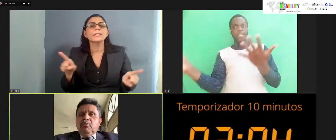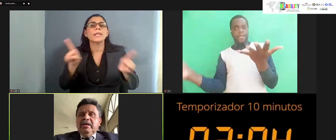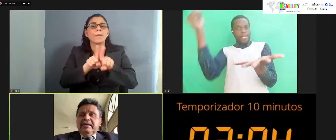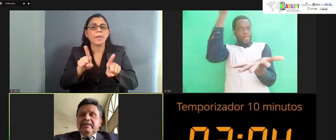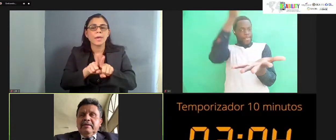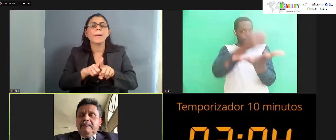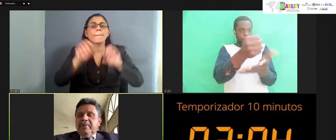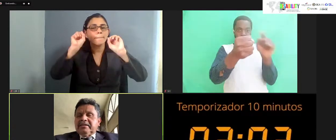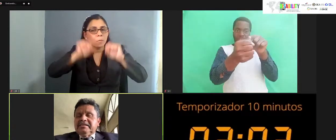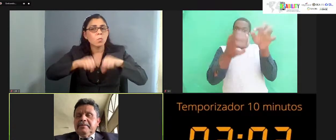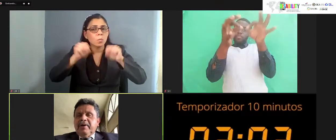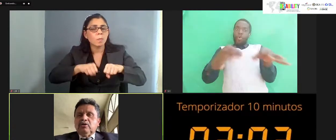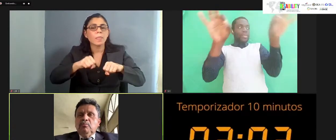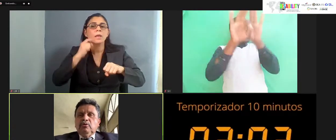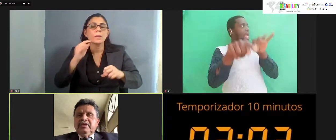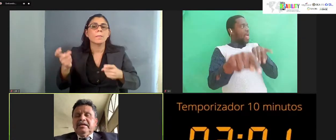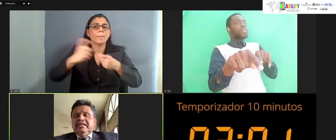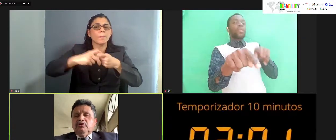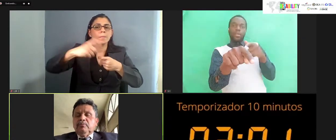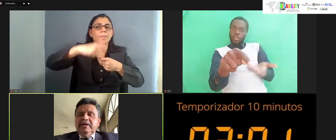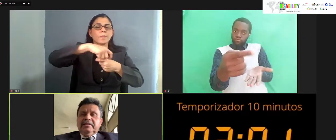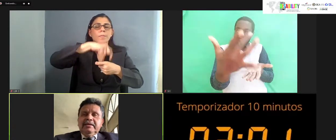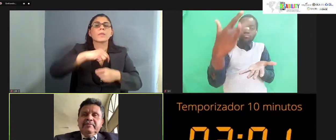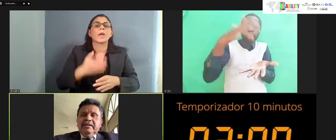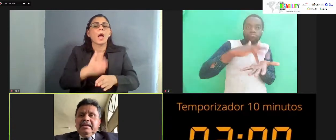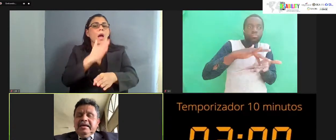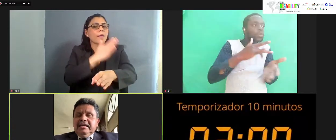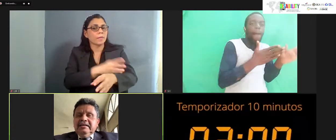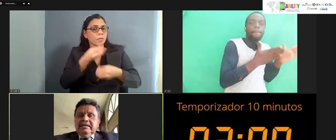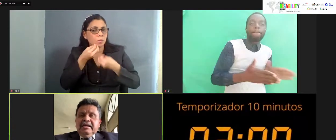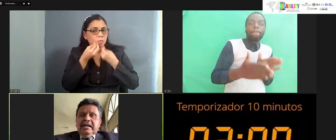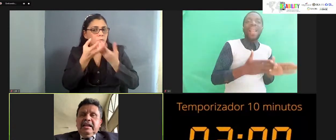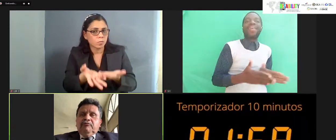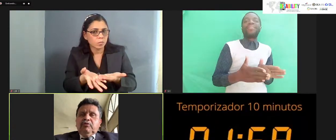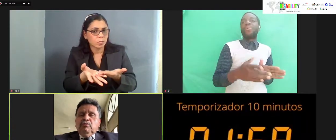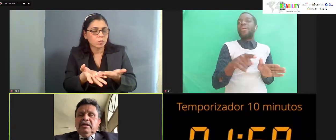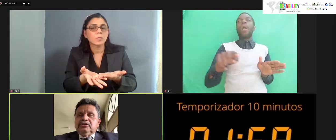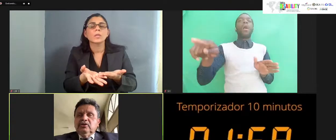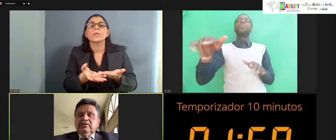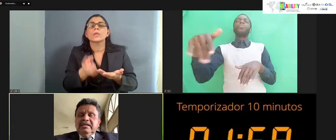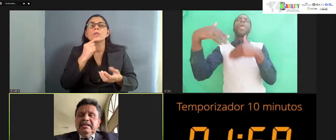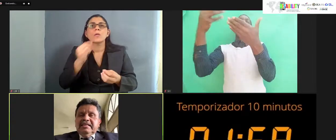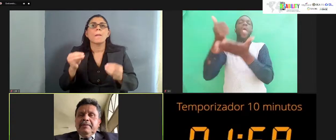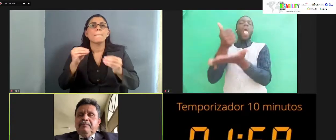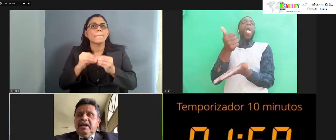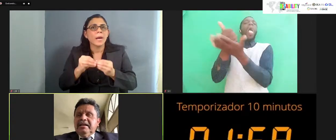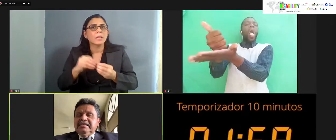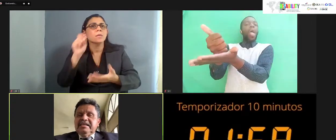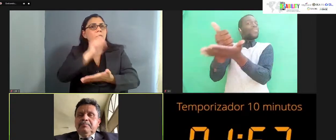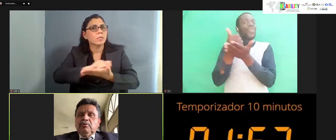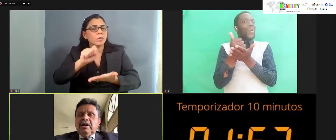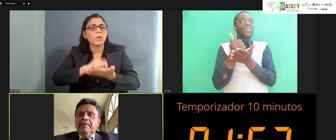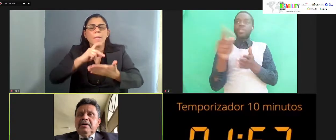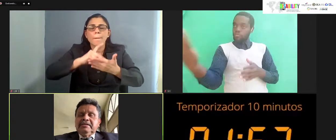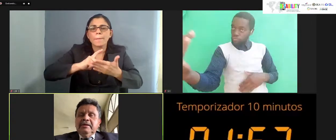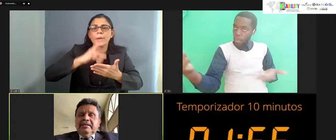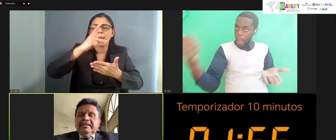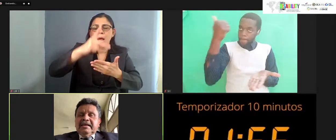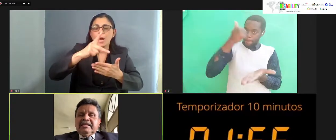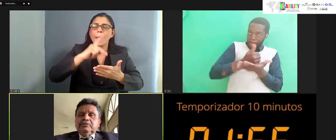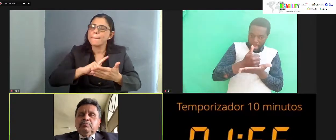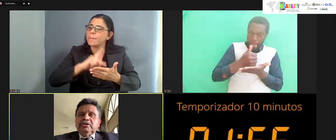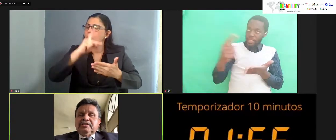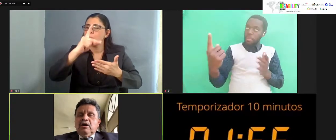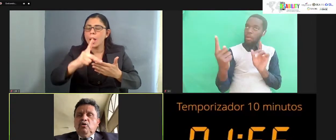disabilities can also participate as i said before in the generation